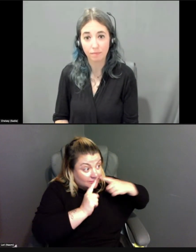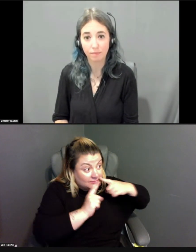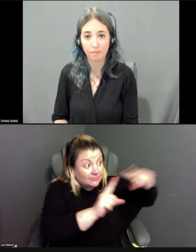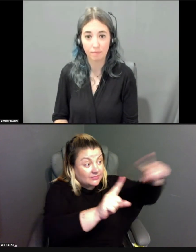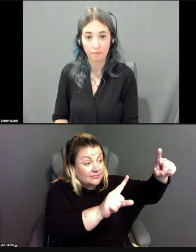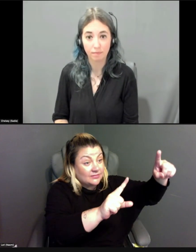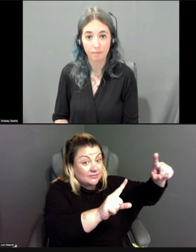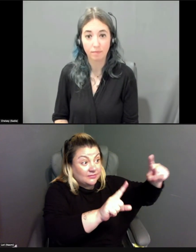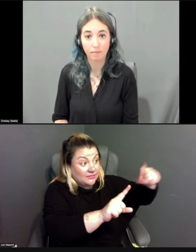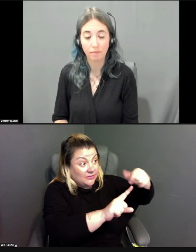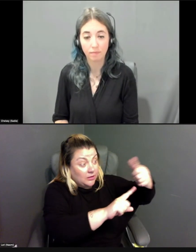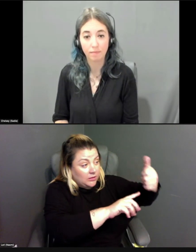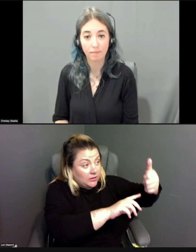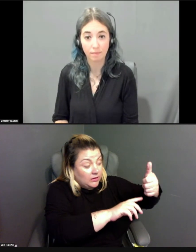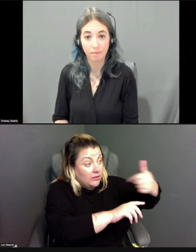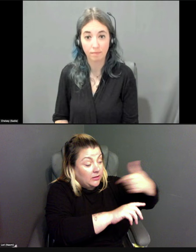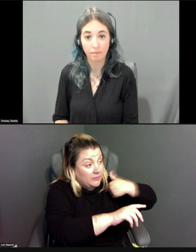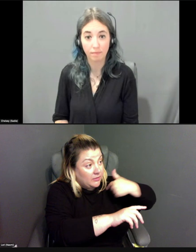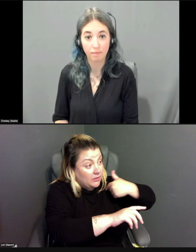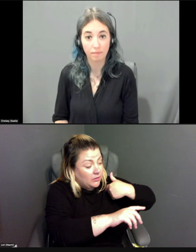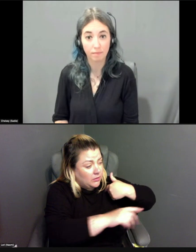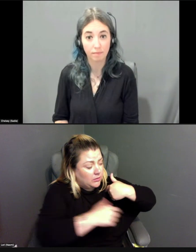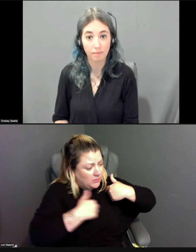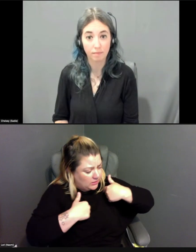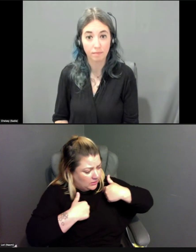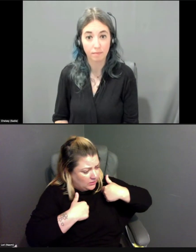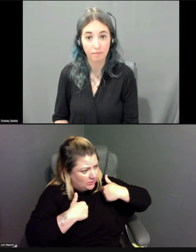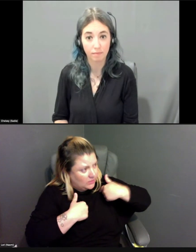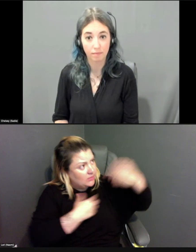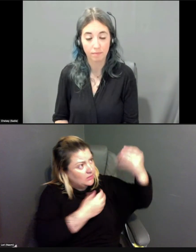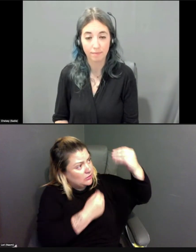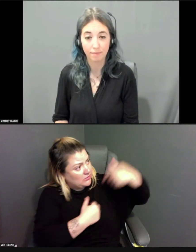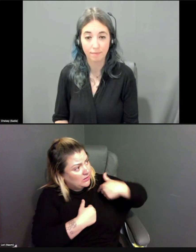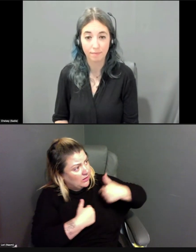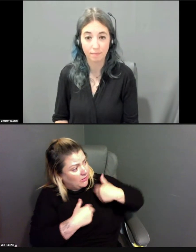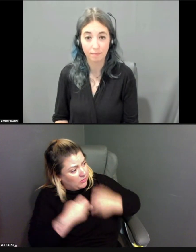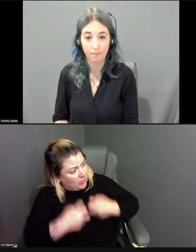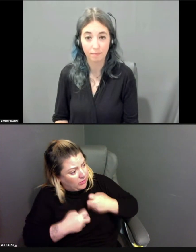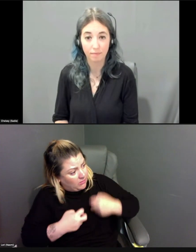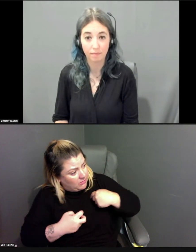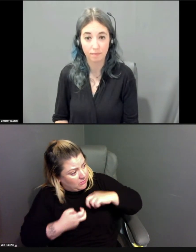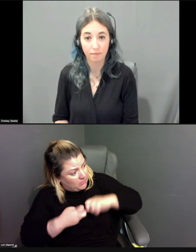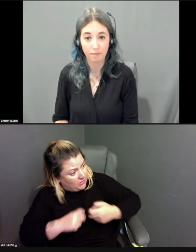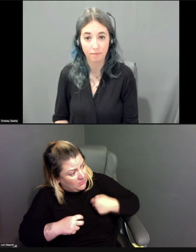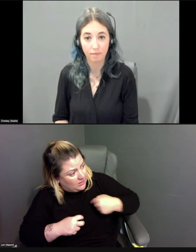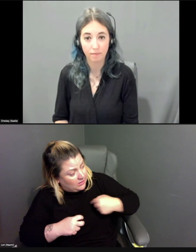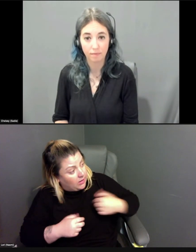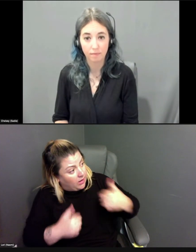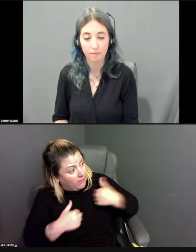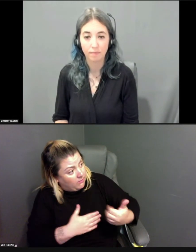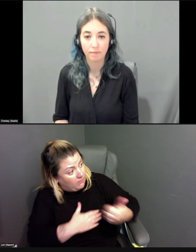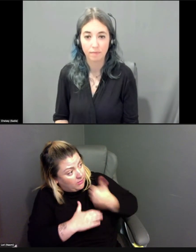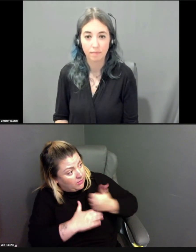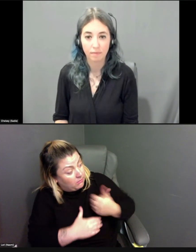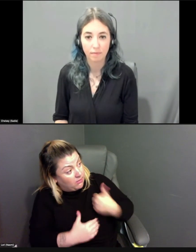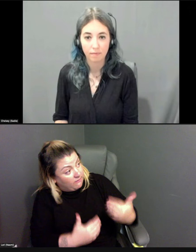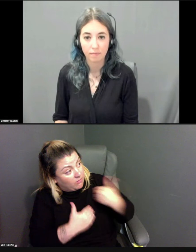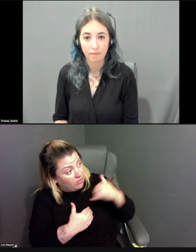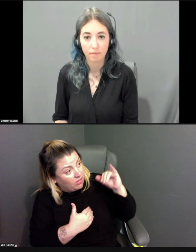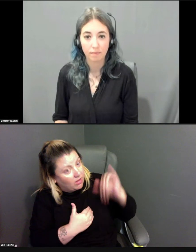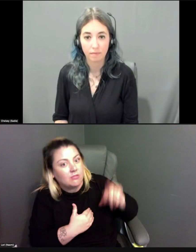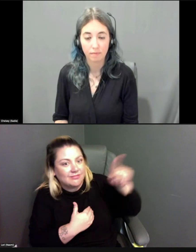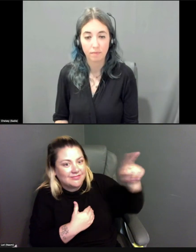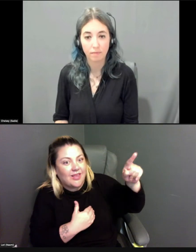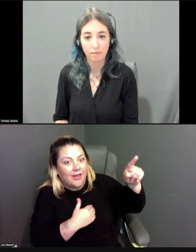problem and keeping us distracted from what's actually the problem. So one of the things that I